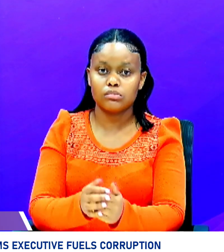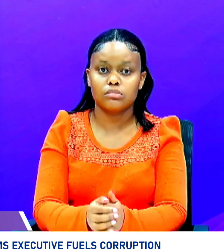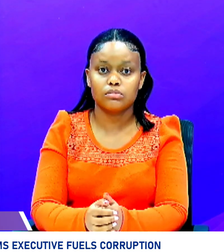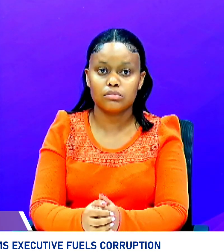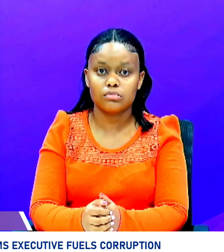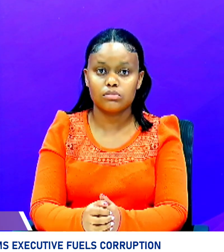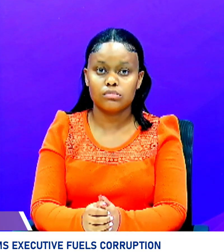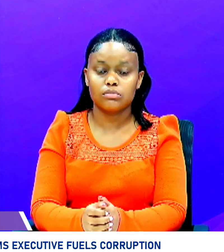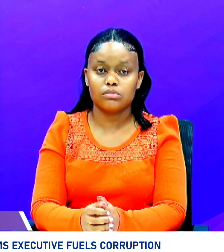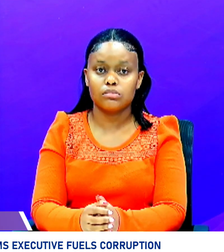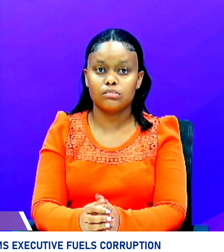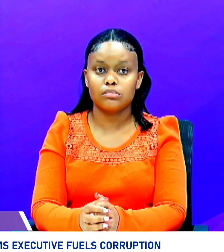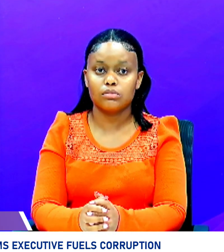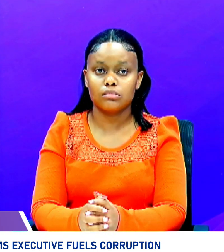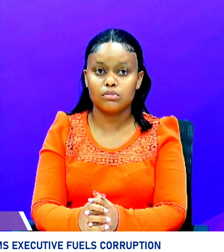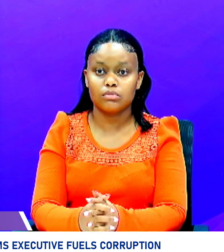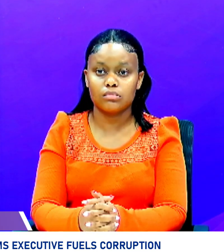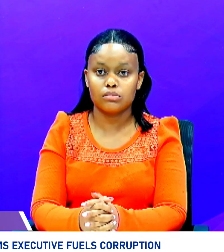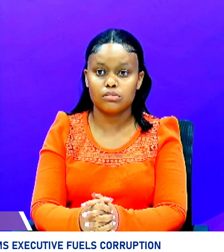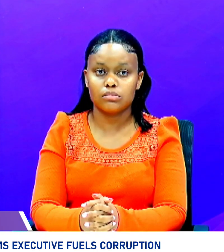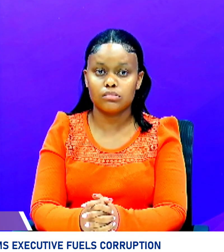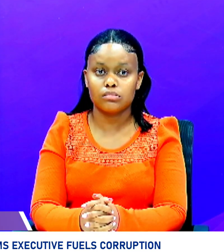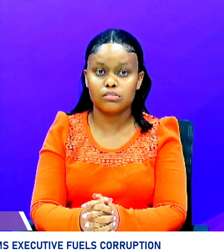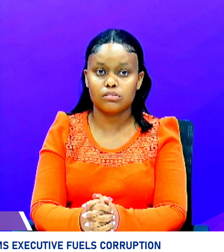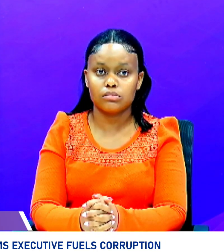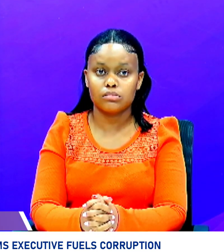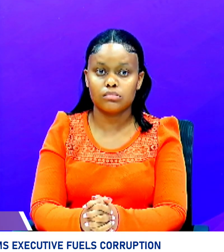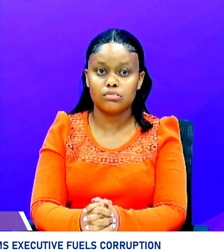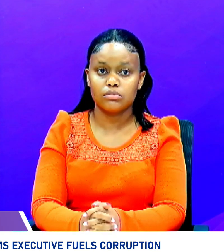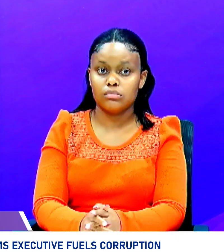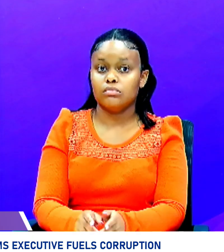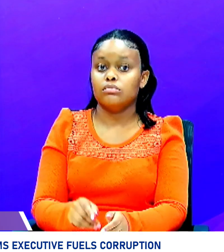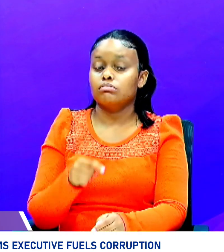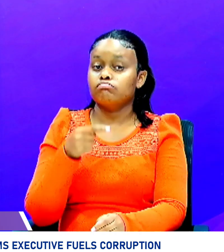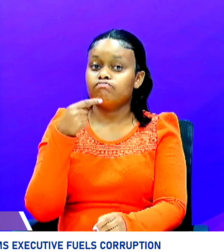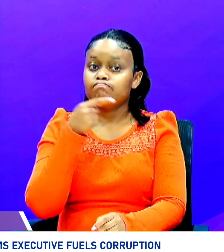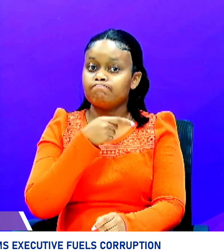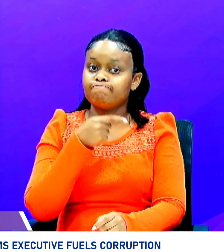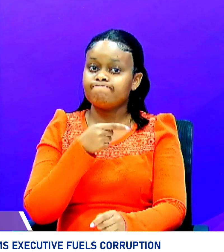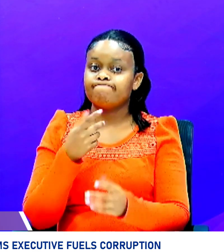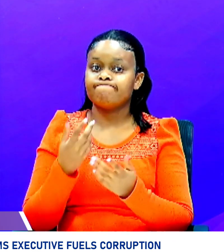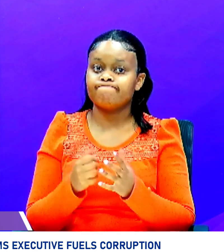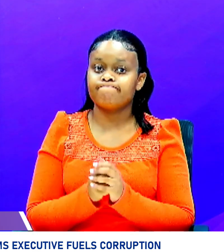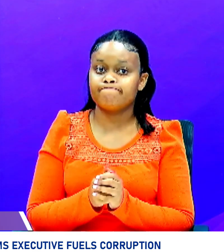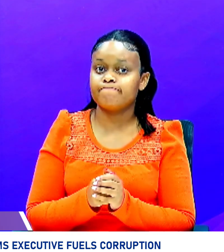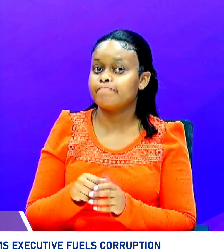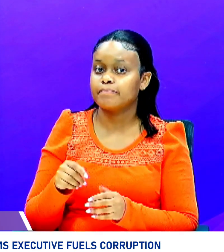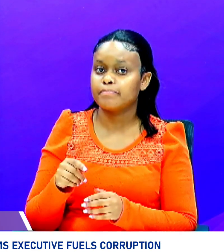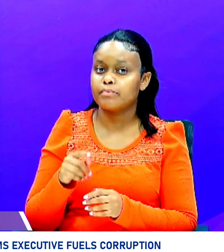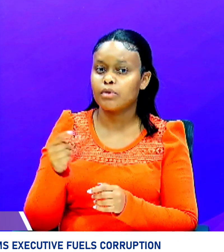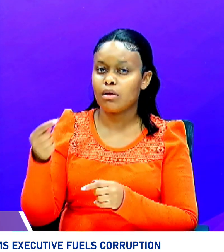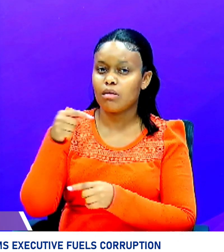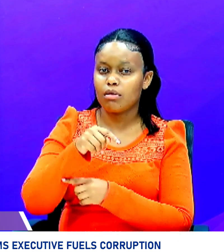its officers culpable whenever corruption networks thrive. His remarks come at a time